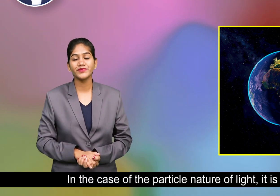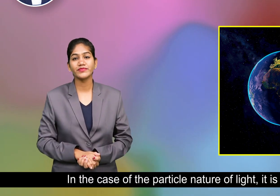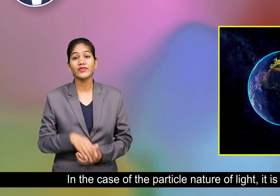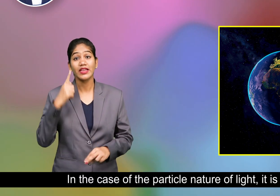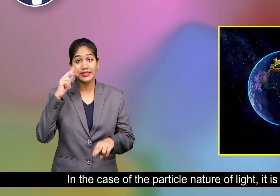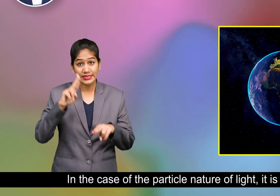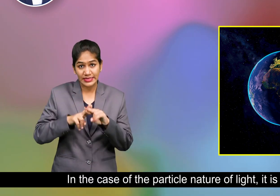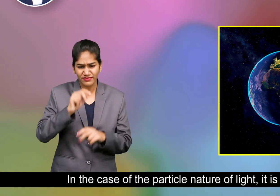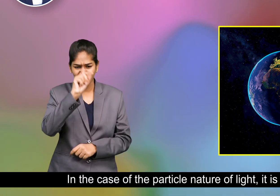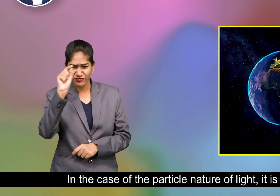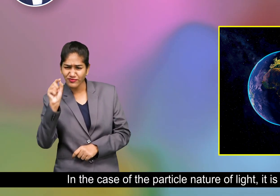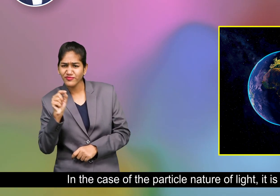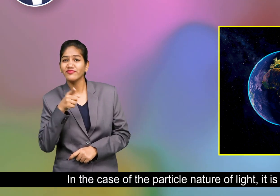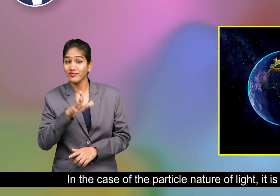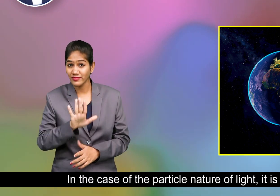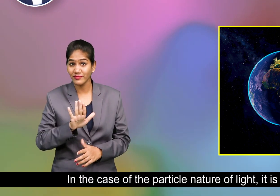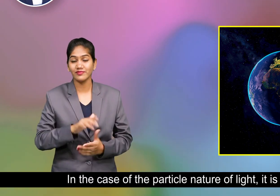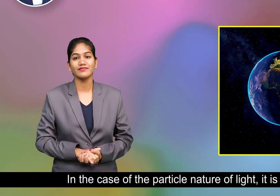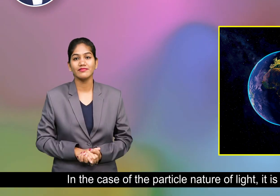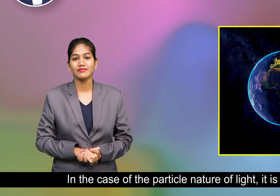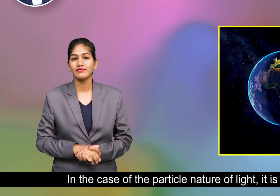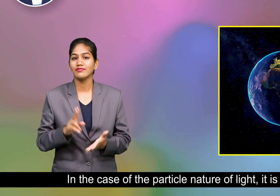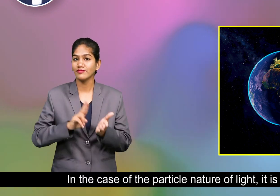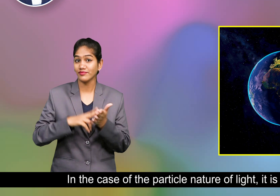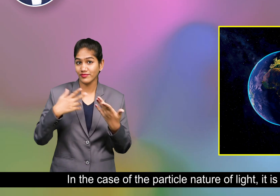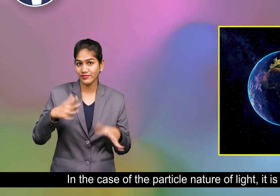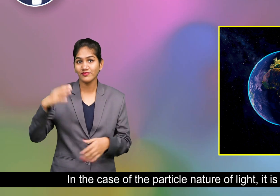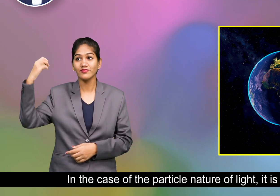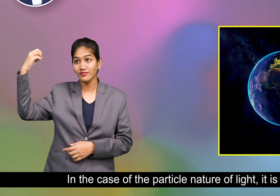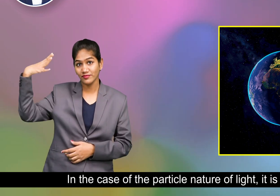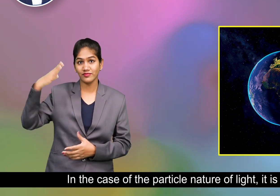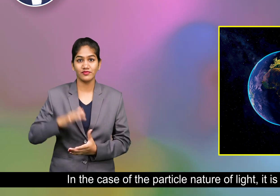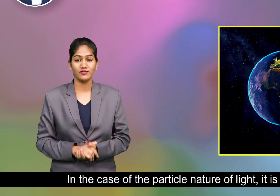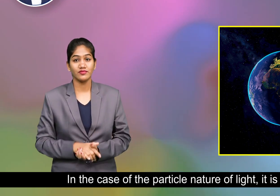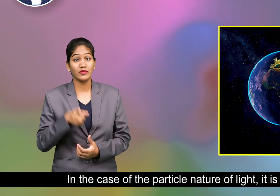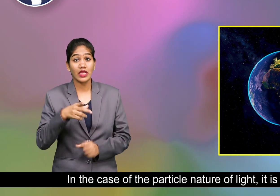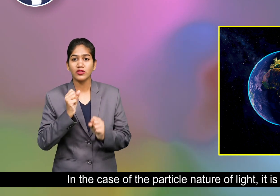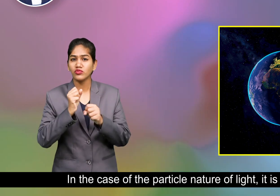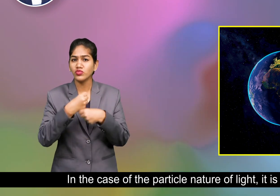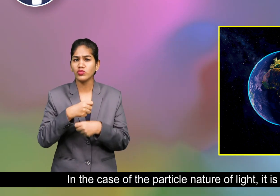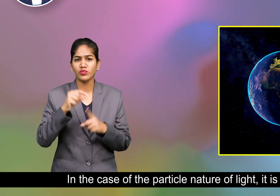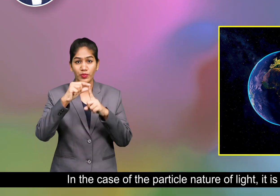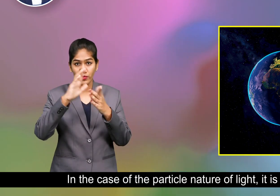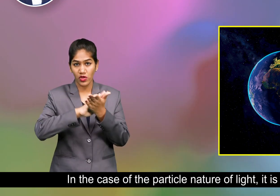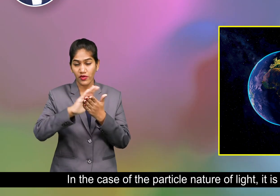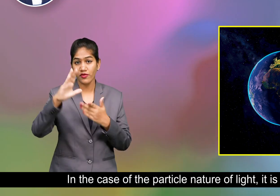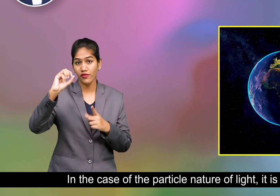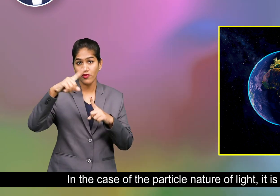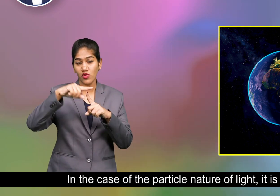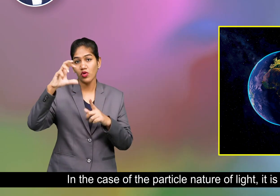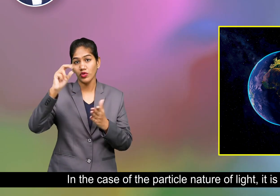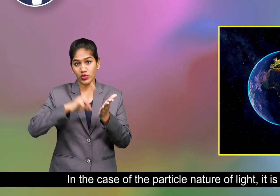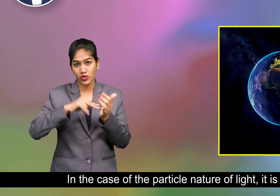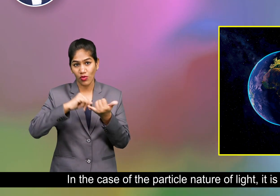In the case of the particle, nature of light, it is made of photons.